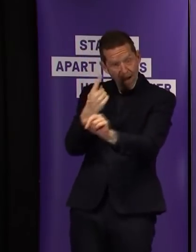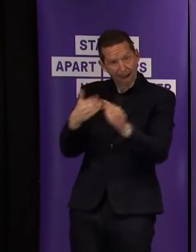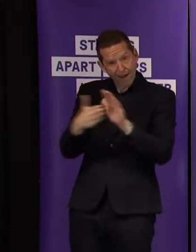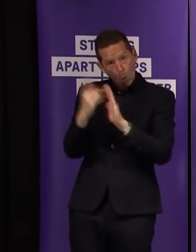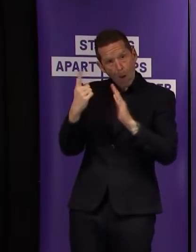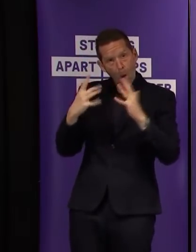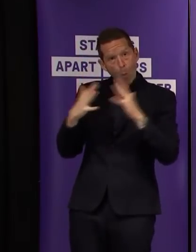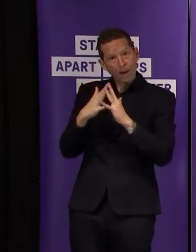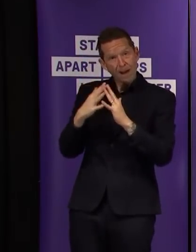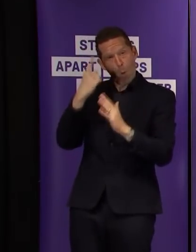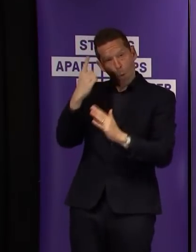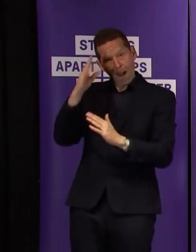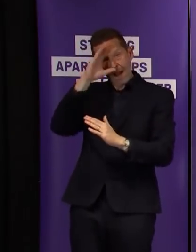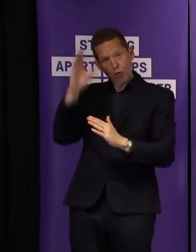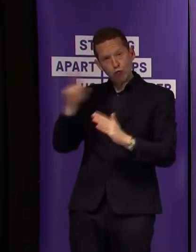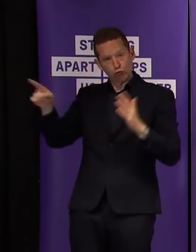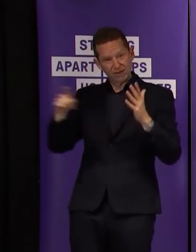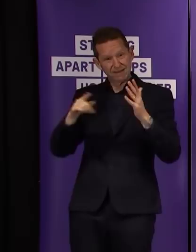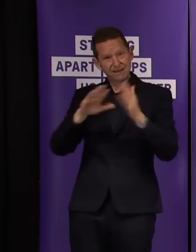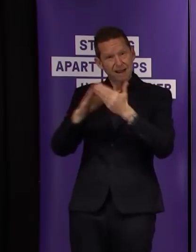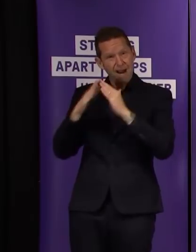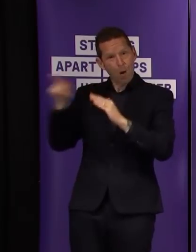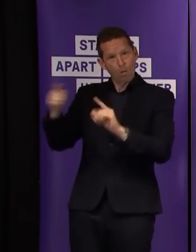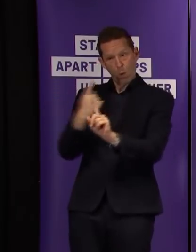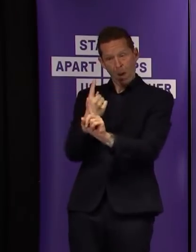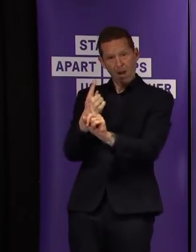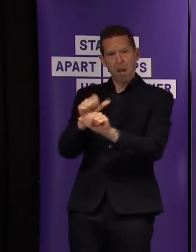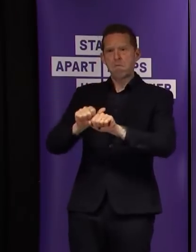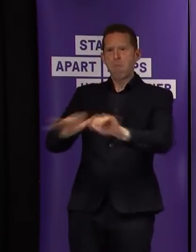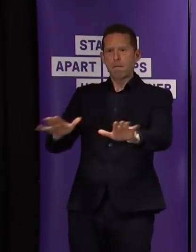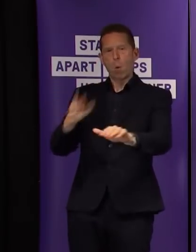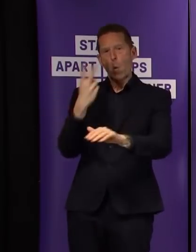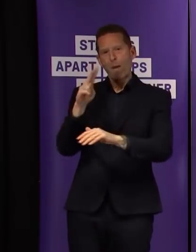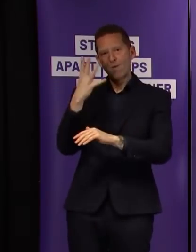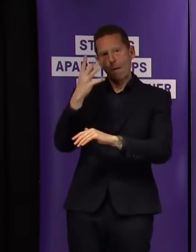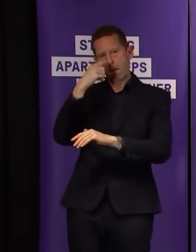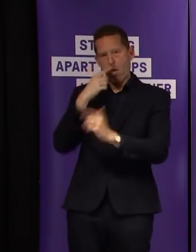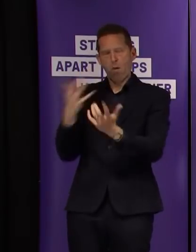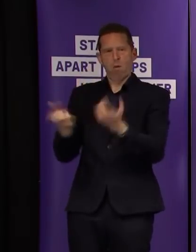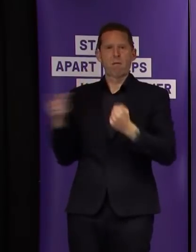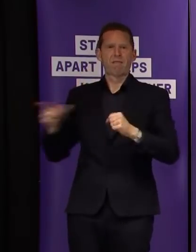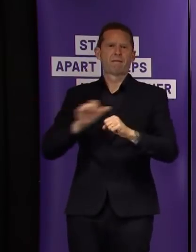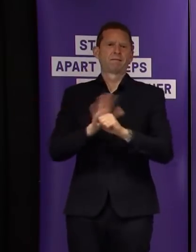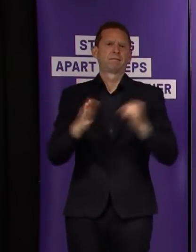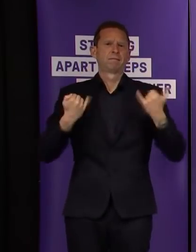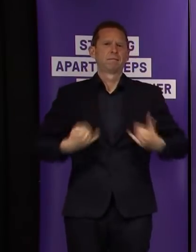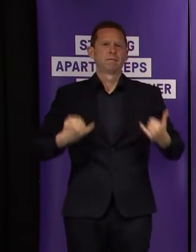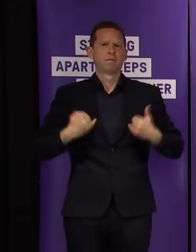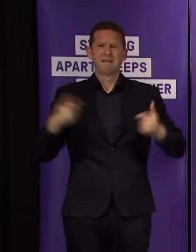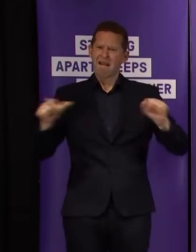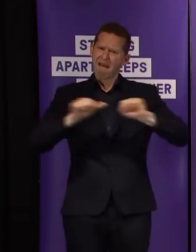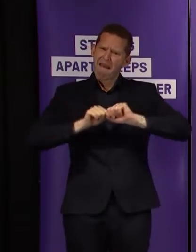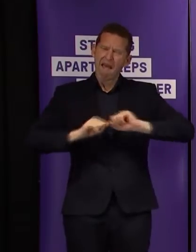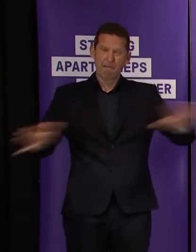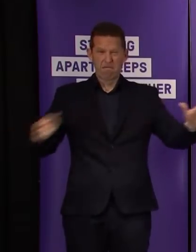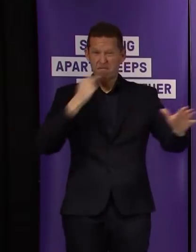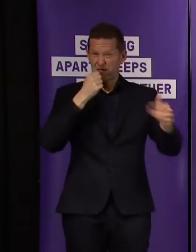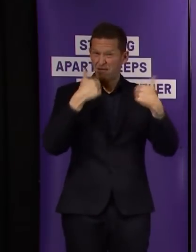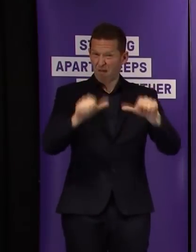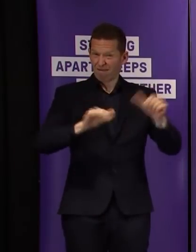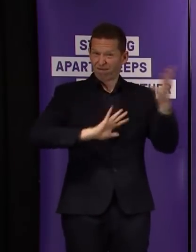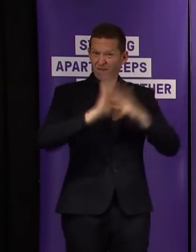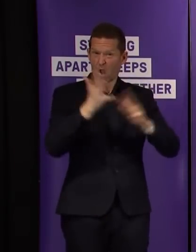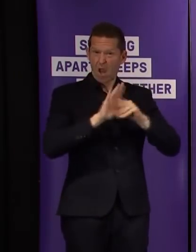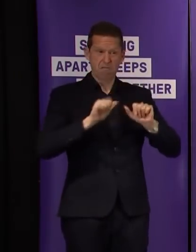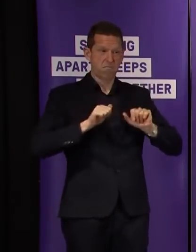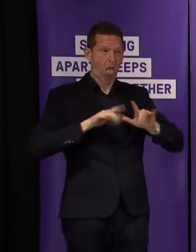week in one country town, 24 people have got this virus. It does spread like fire. And